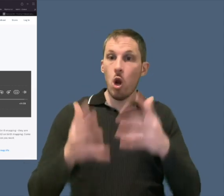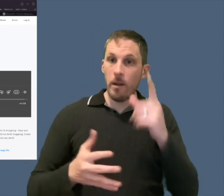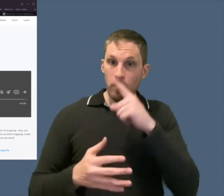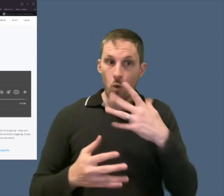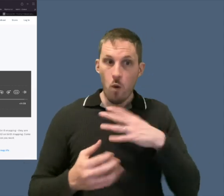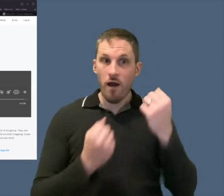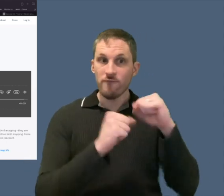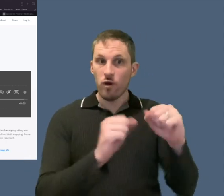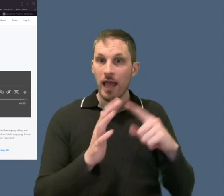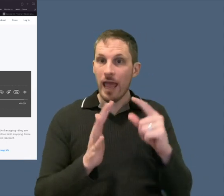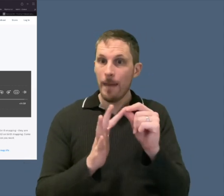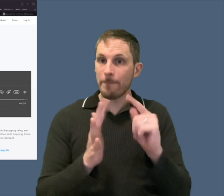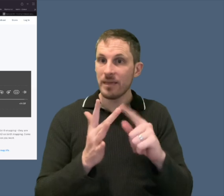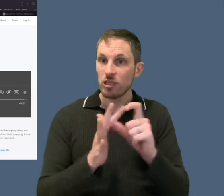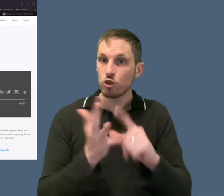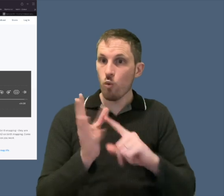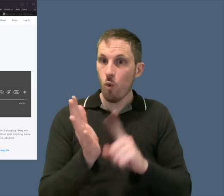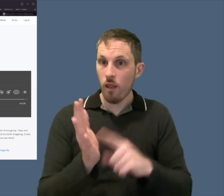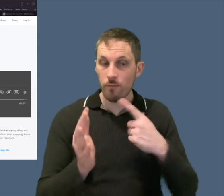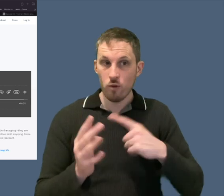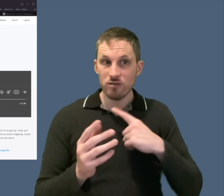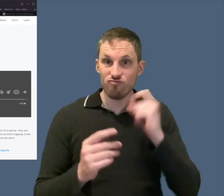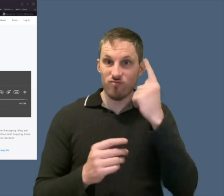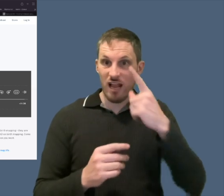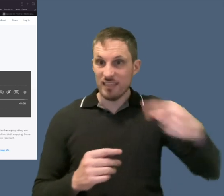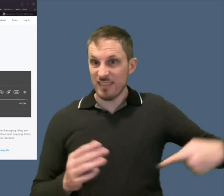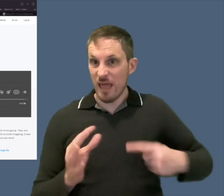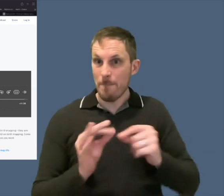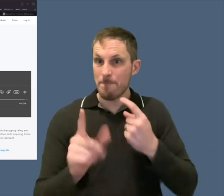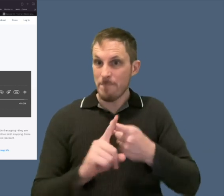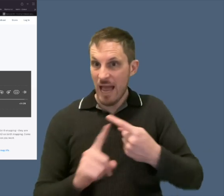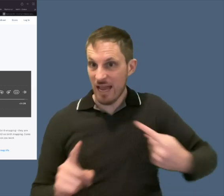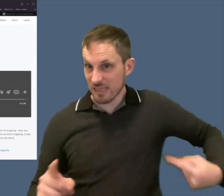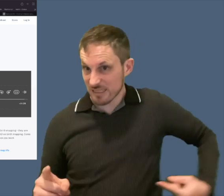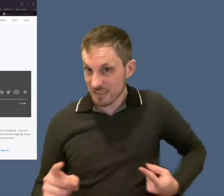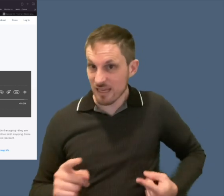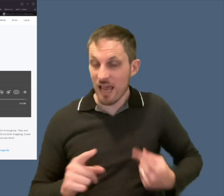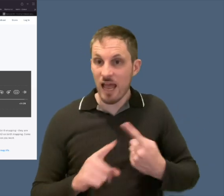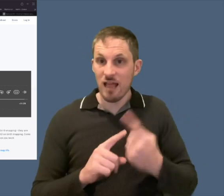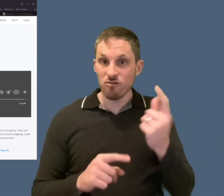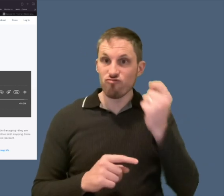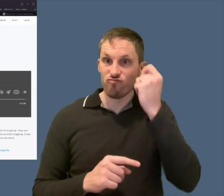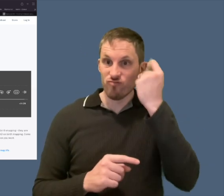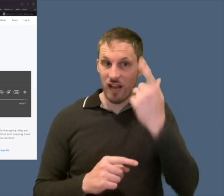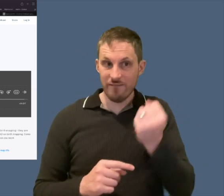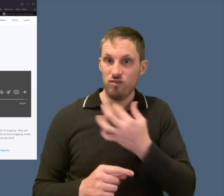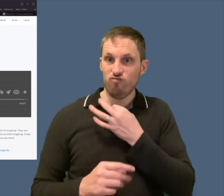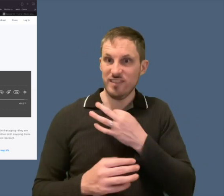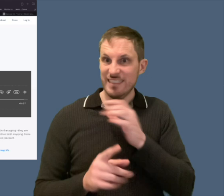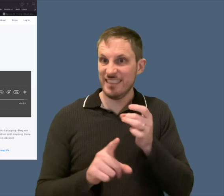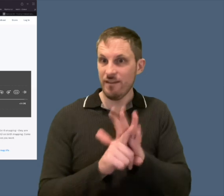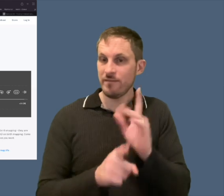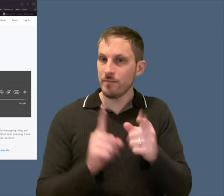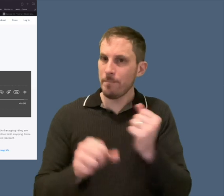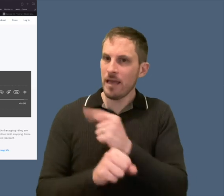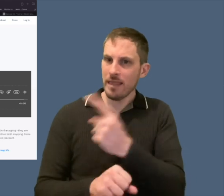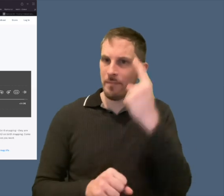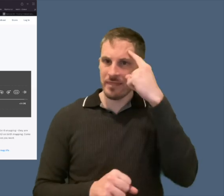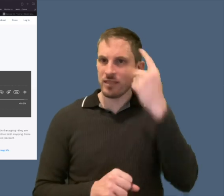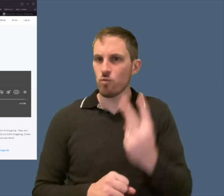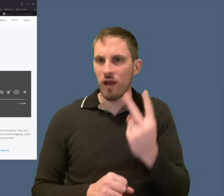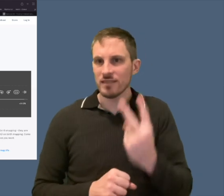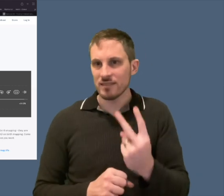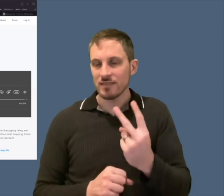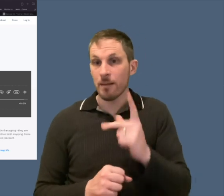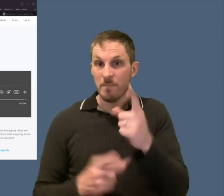epidural because once they realise it goes in their back and the risks that are involved with what's happening there can make them think a bit differently. But